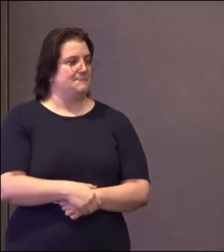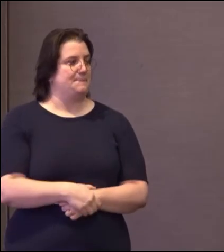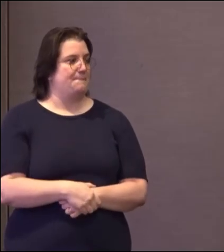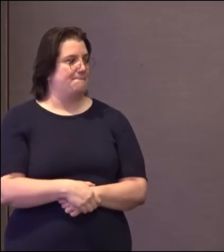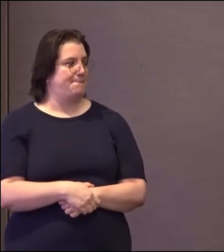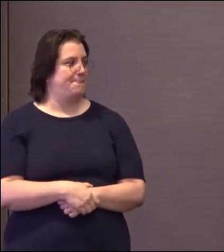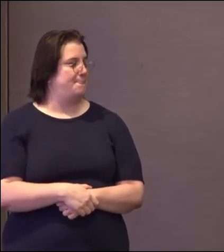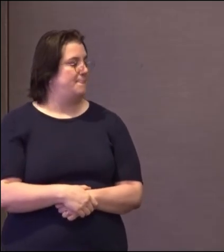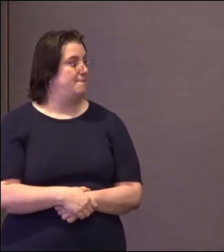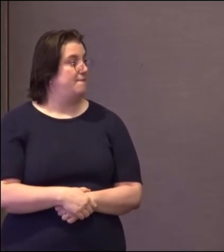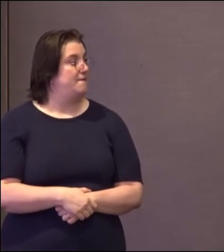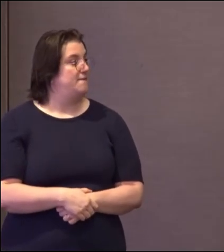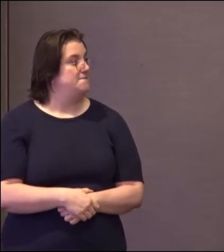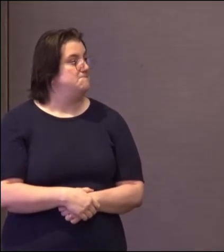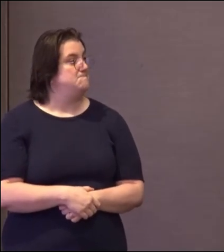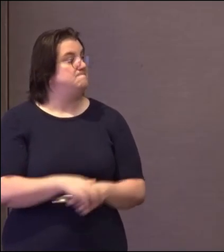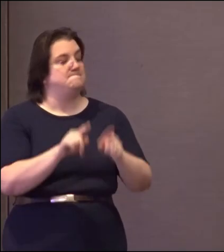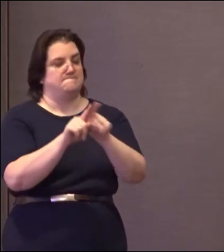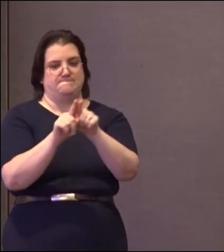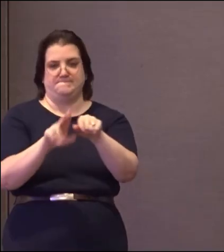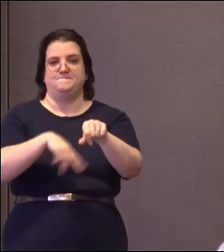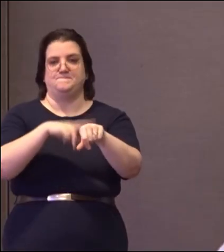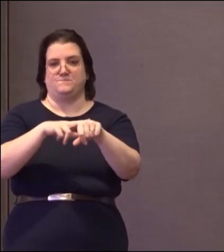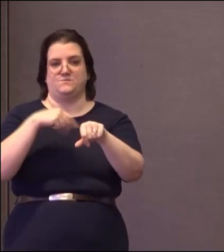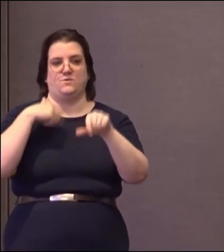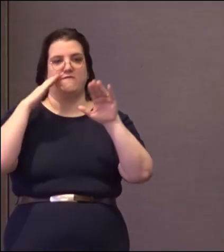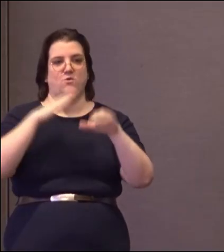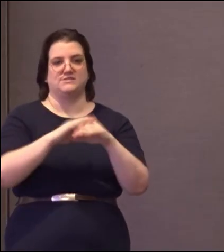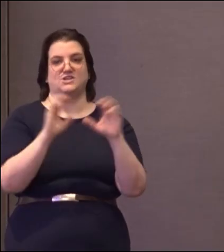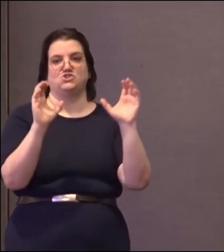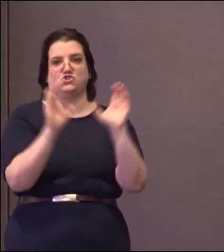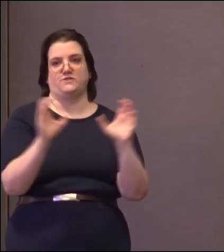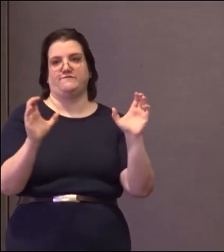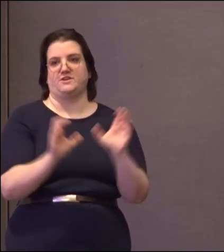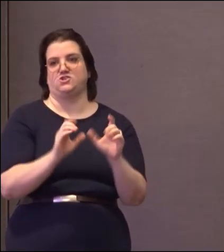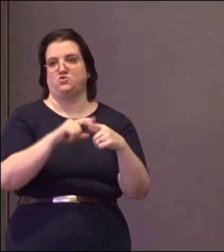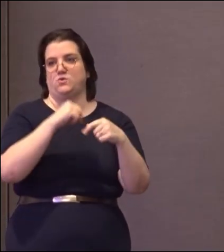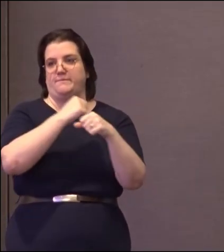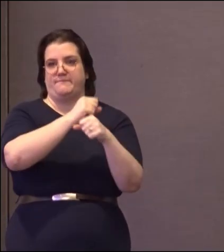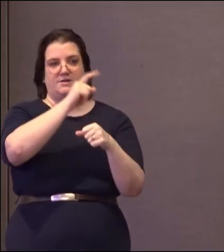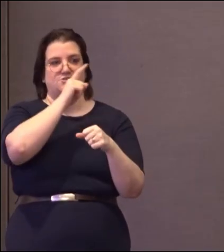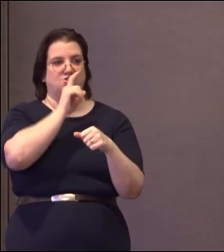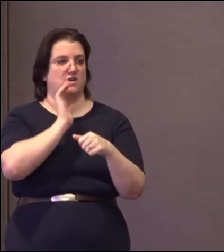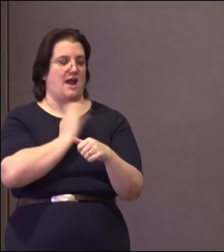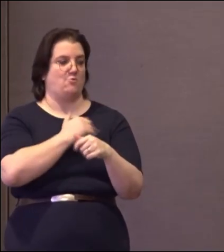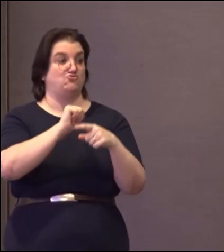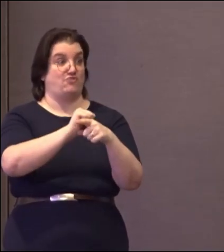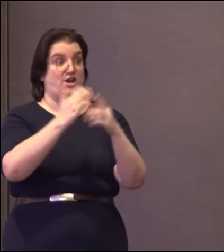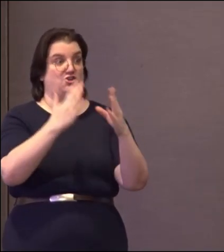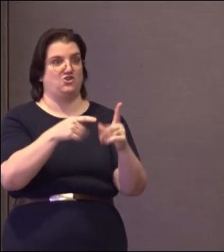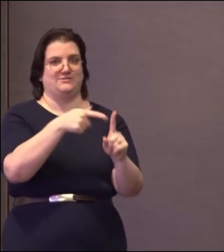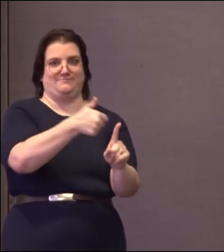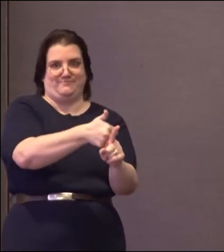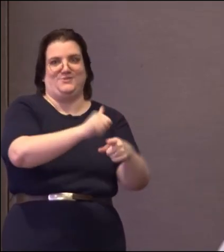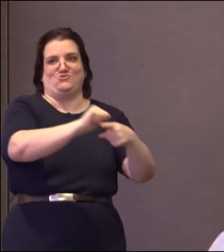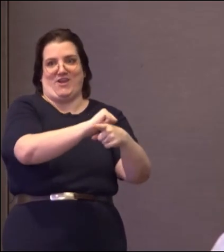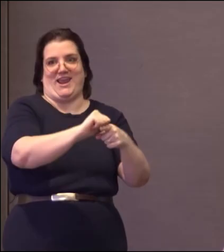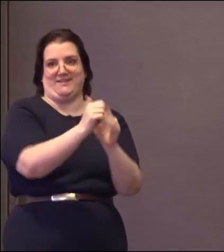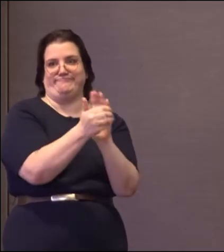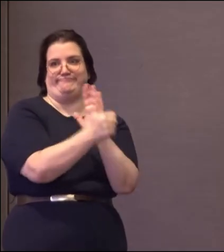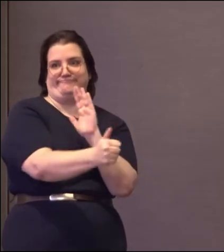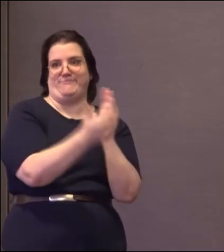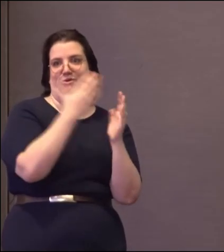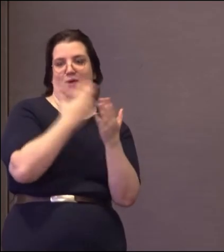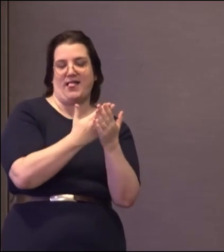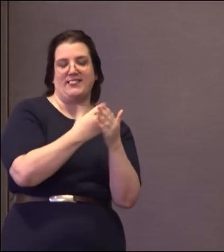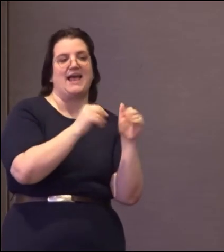And we of course focus on certifications to make sure at least our trainers have great training and they can also